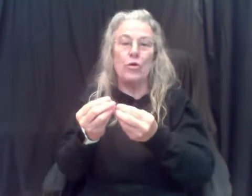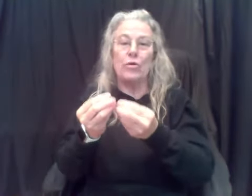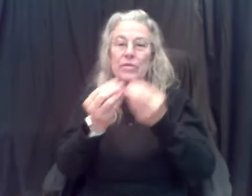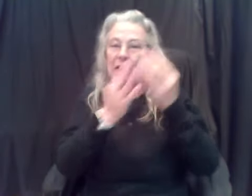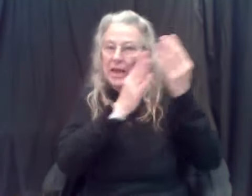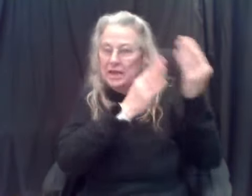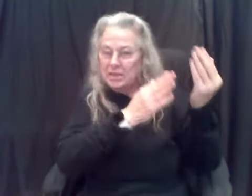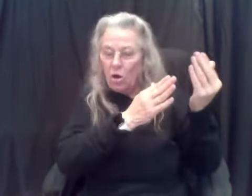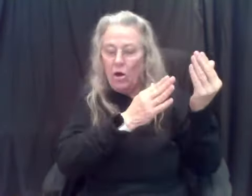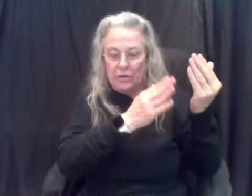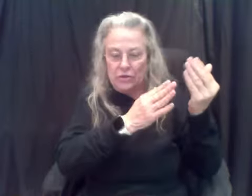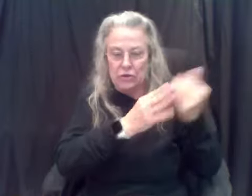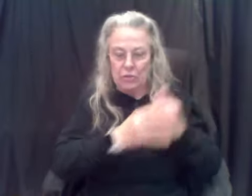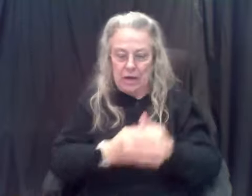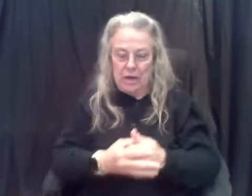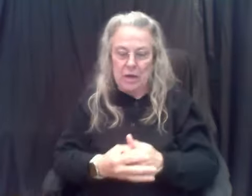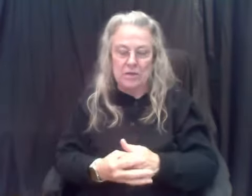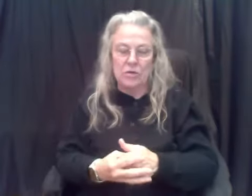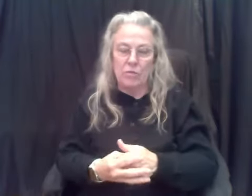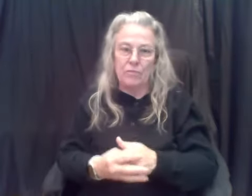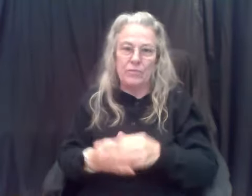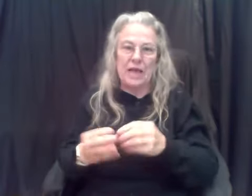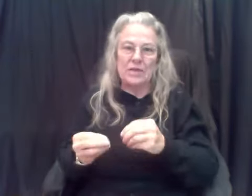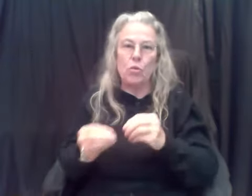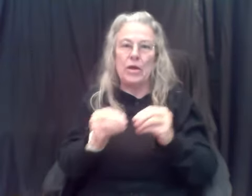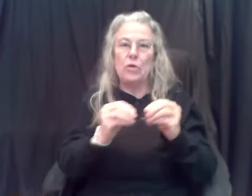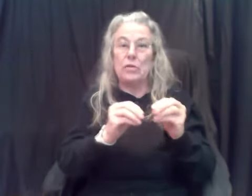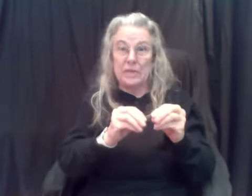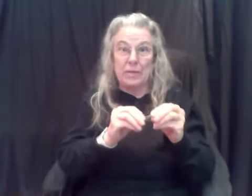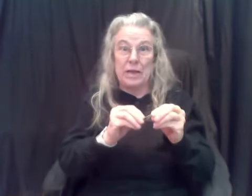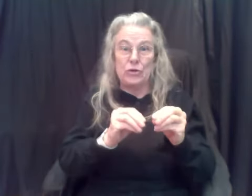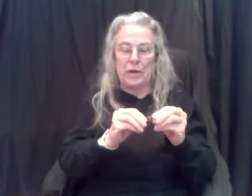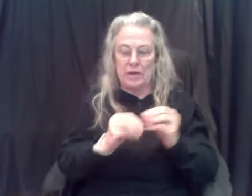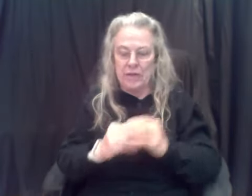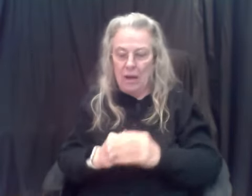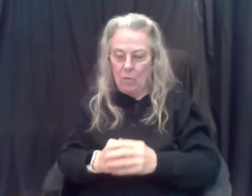that is on the screen so that's why you will see me doing it that way